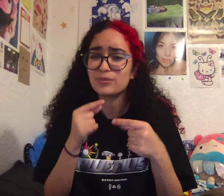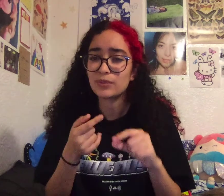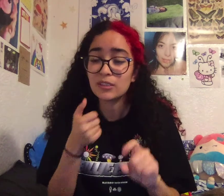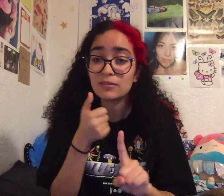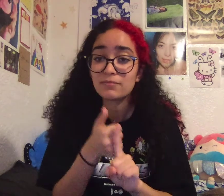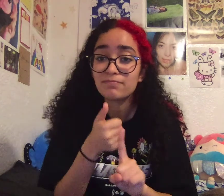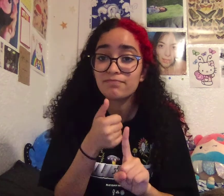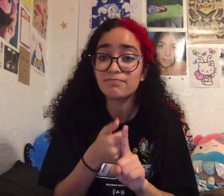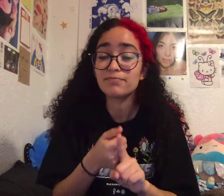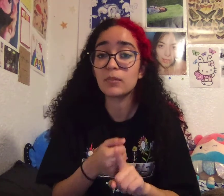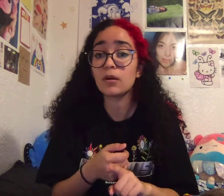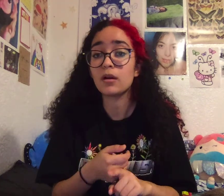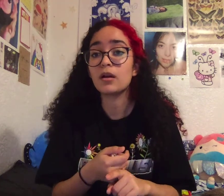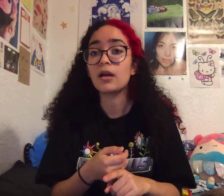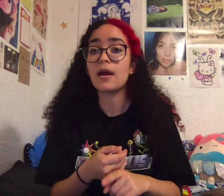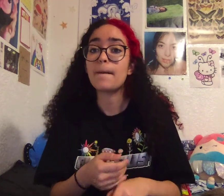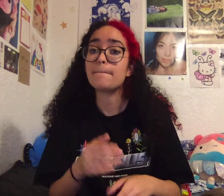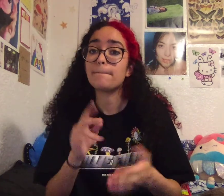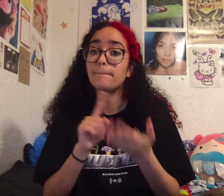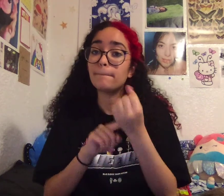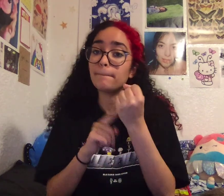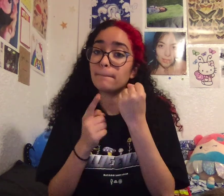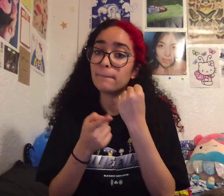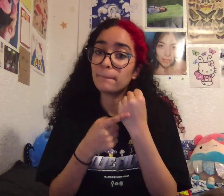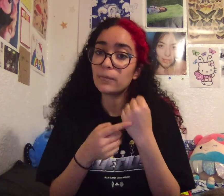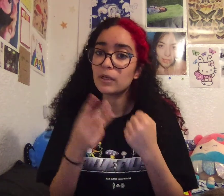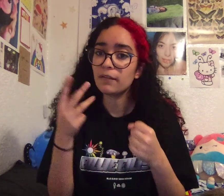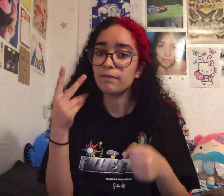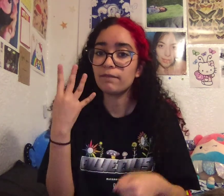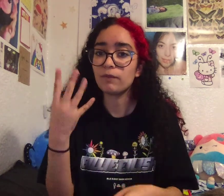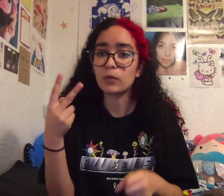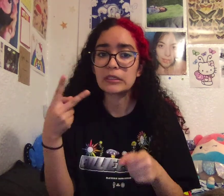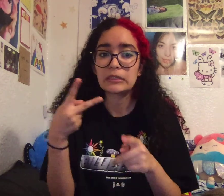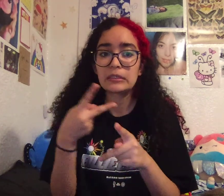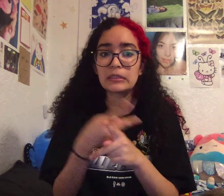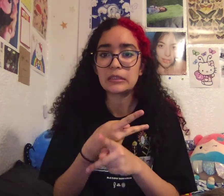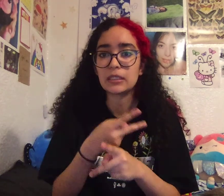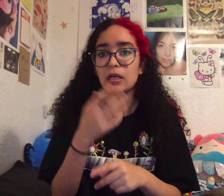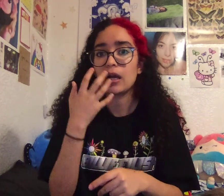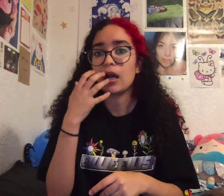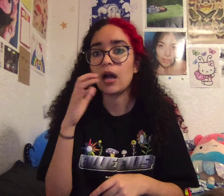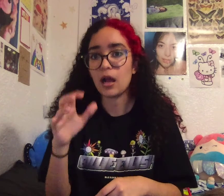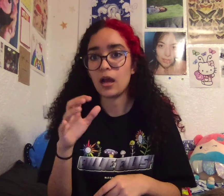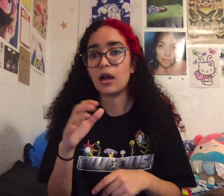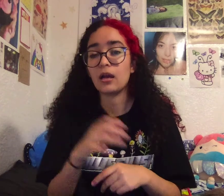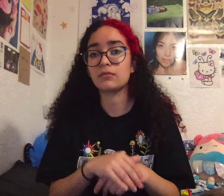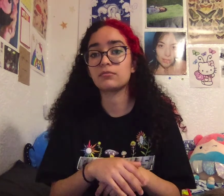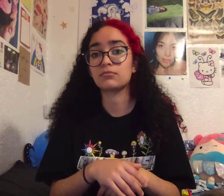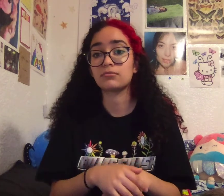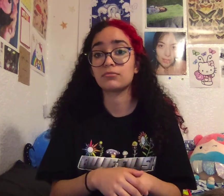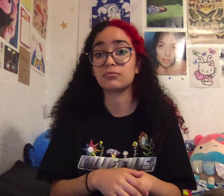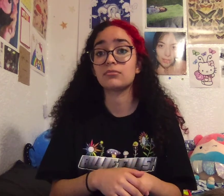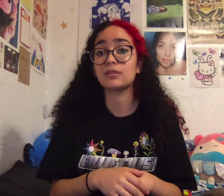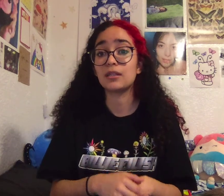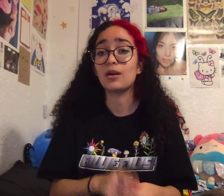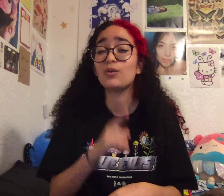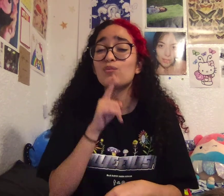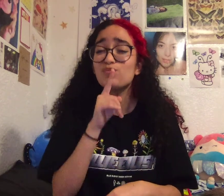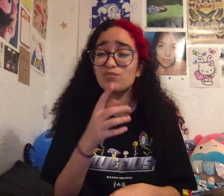is 4 times hotter than that. Oh my goodness. It is a very hot planet. 4 times hotter